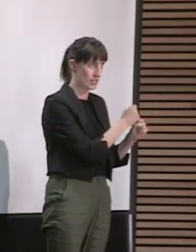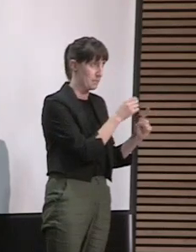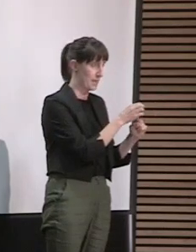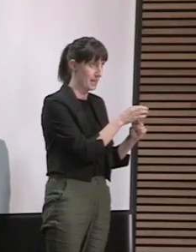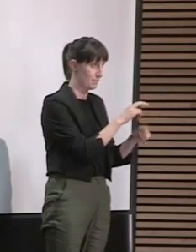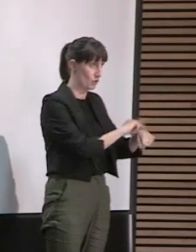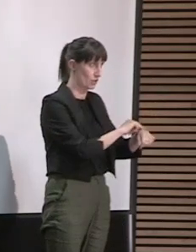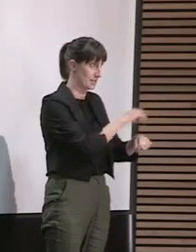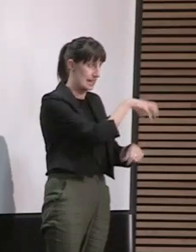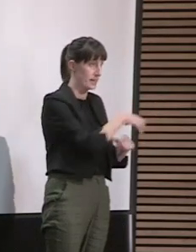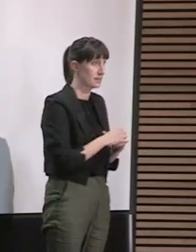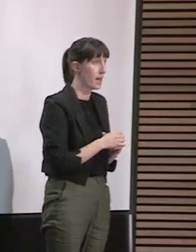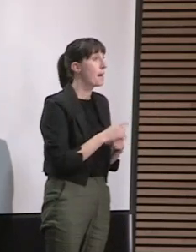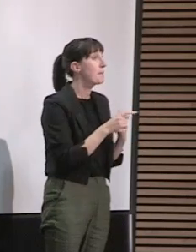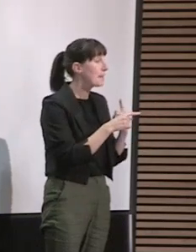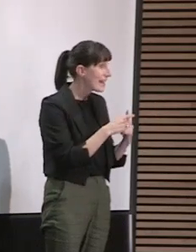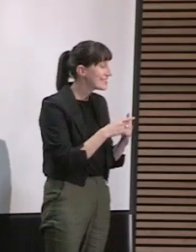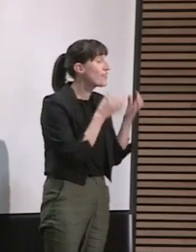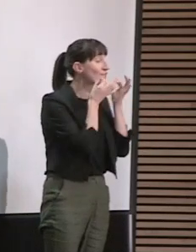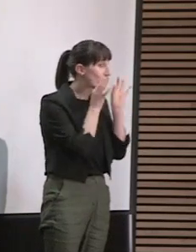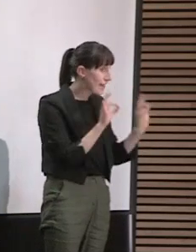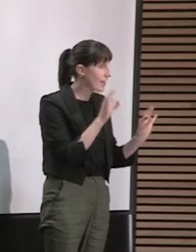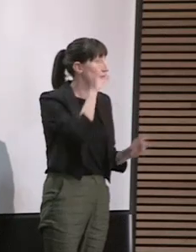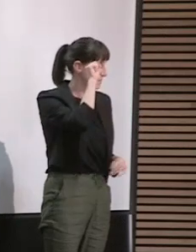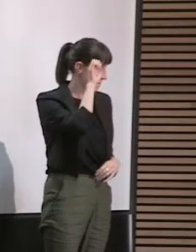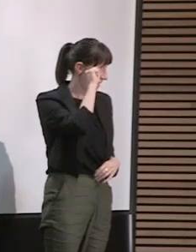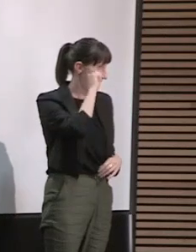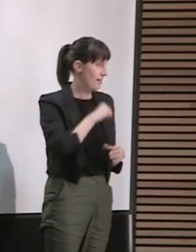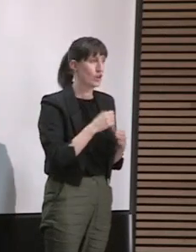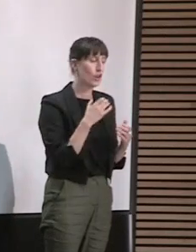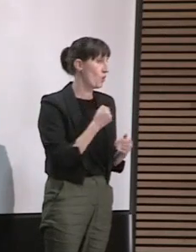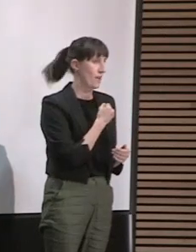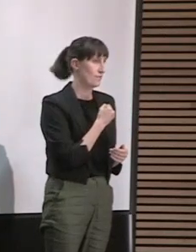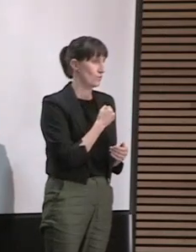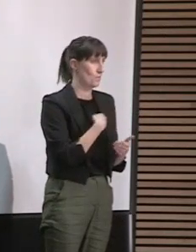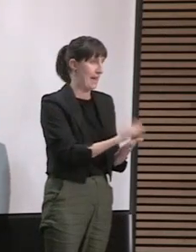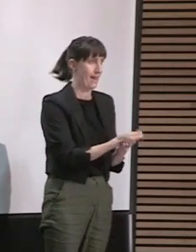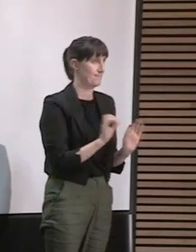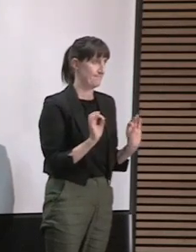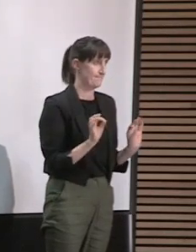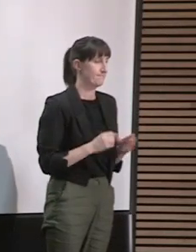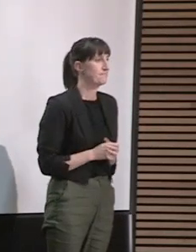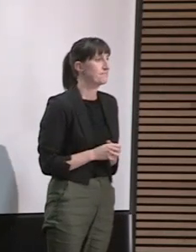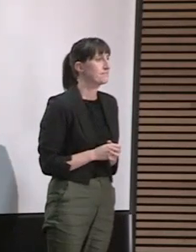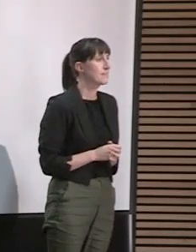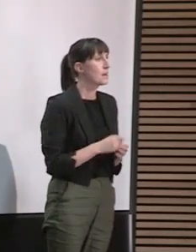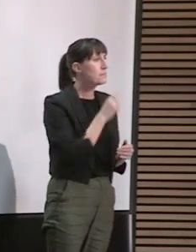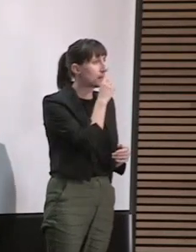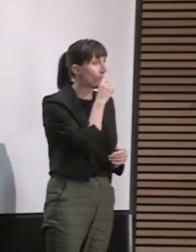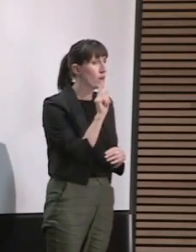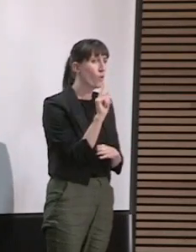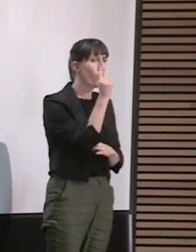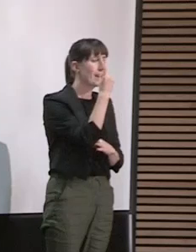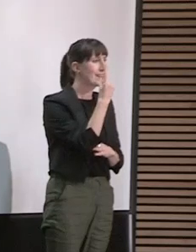once again, there is no charge for being tested for COVID-19. I want to thank the tens of thousands of Aucklanders who